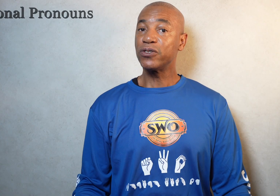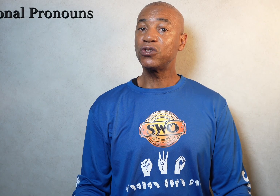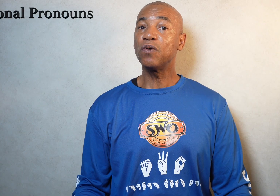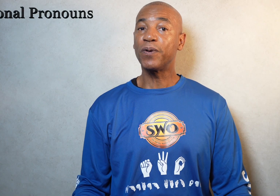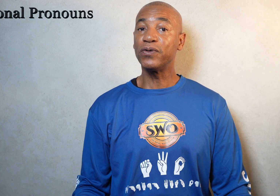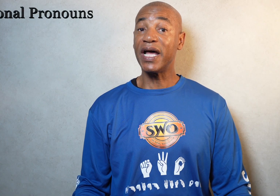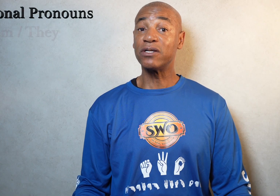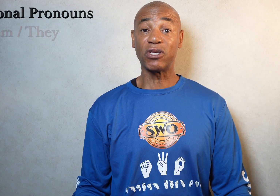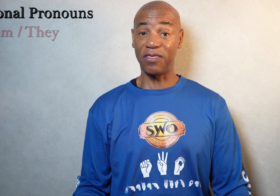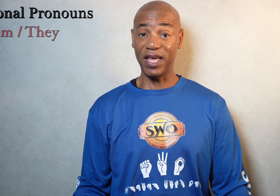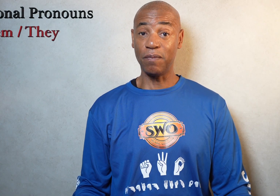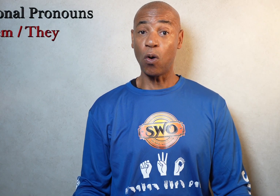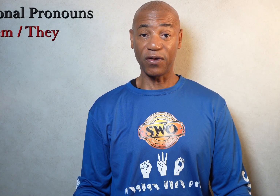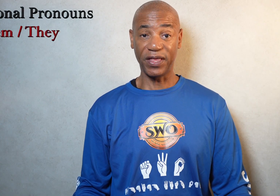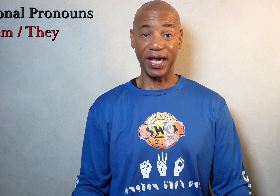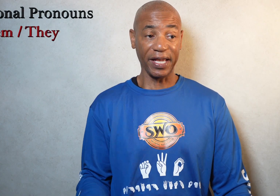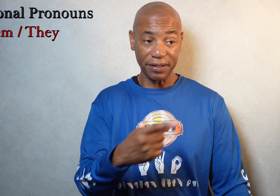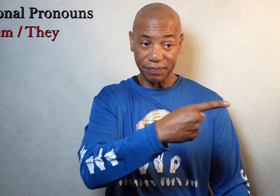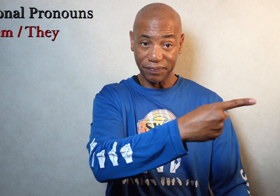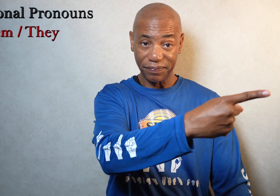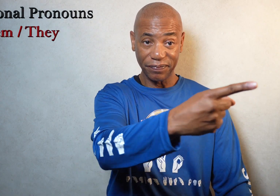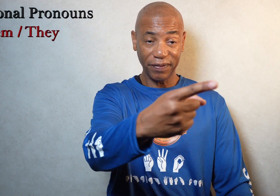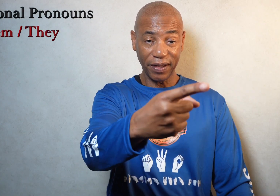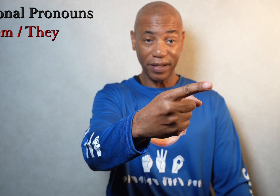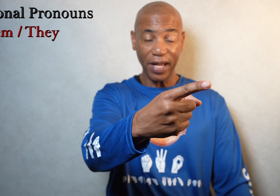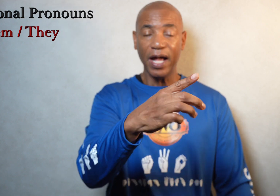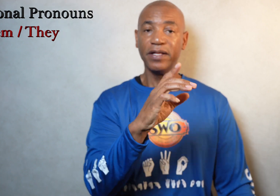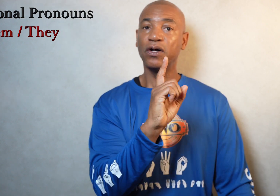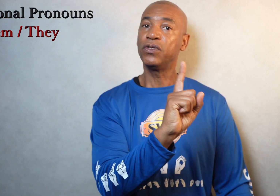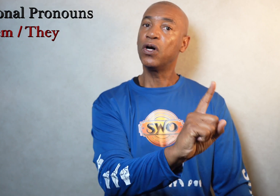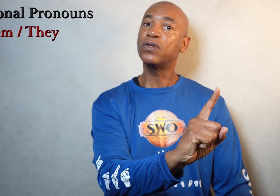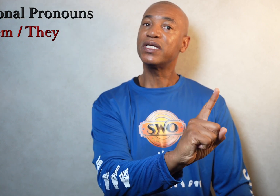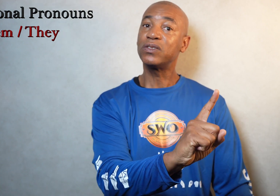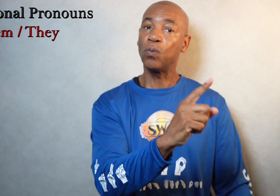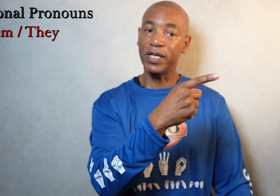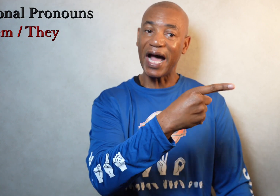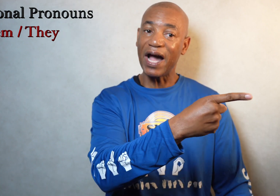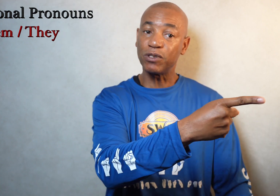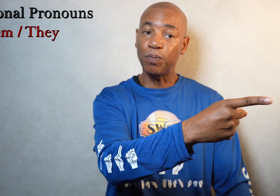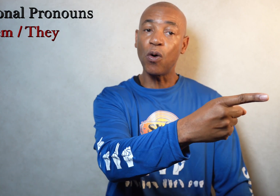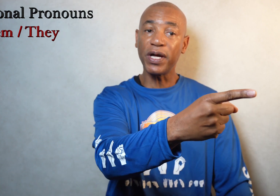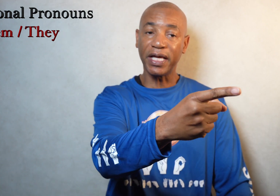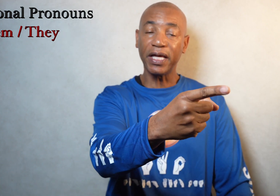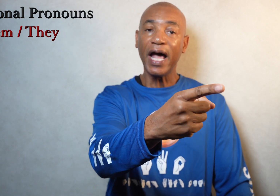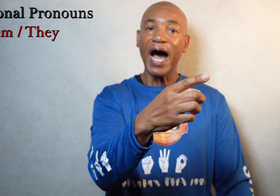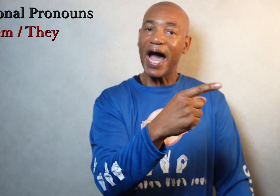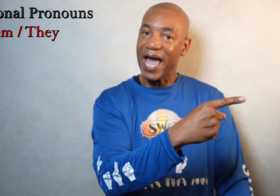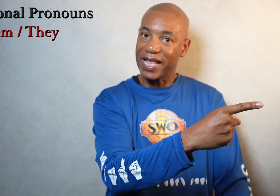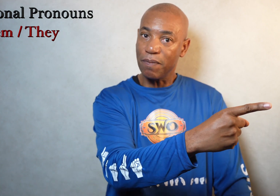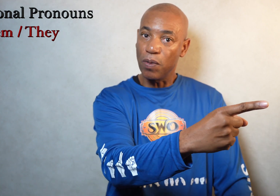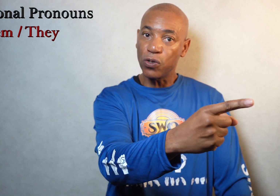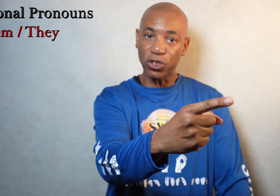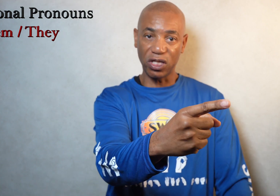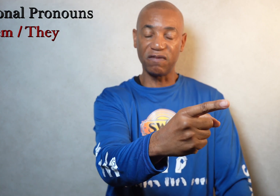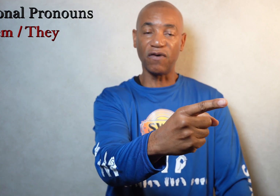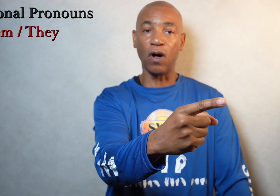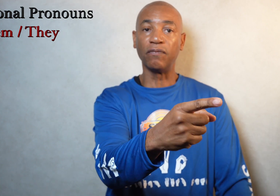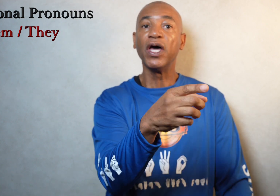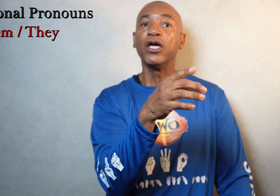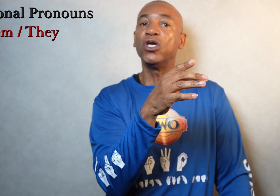Personal pronouns them or they. Now notice when I was pointing, I had a motion involved. You want